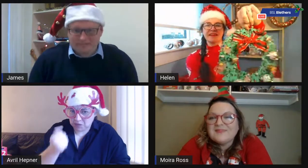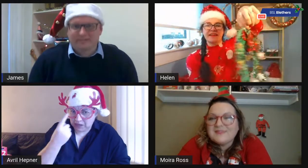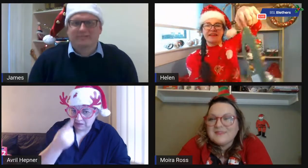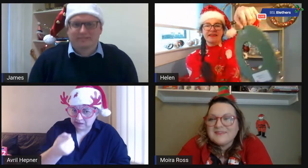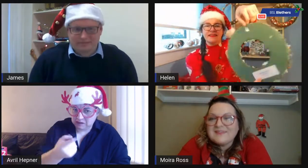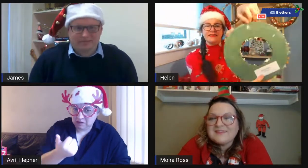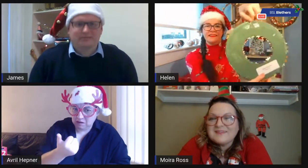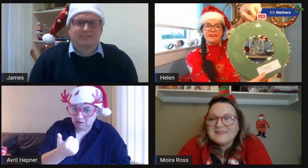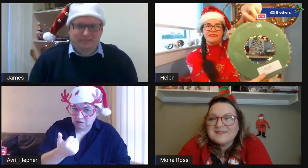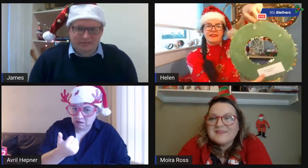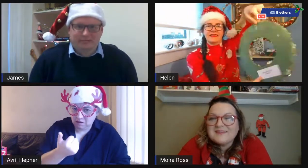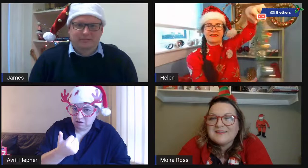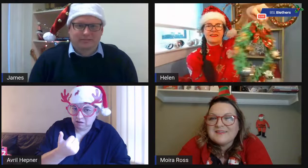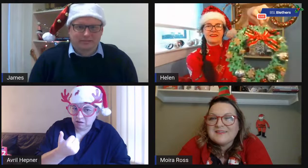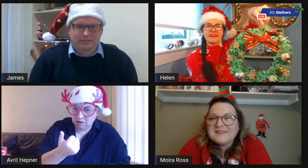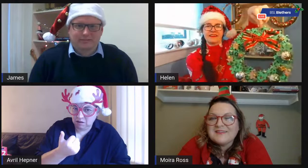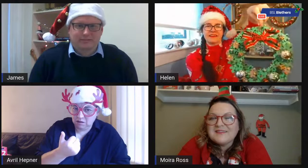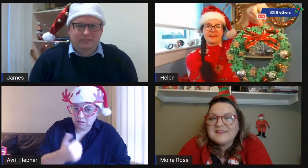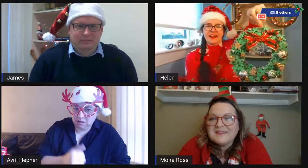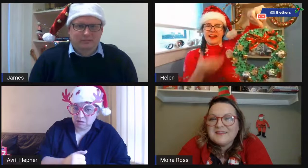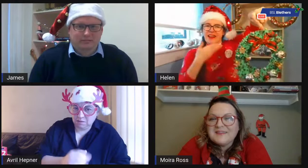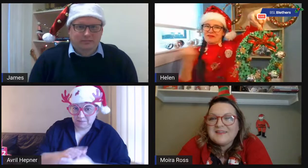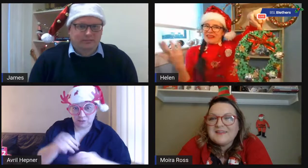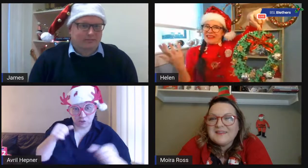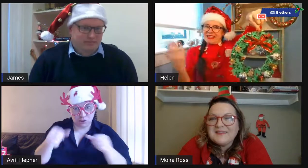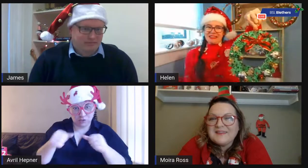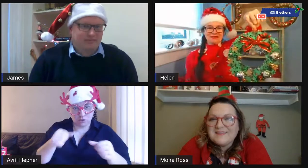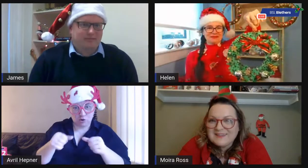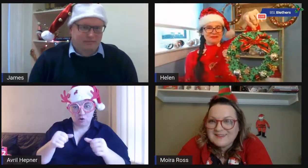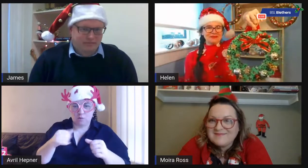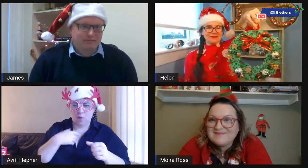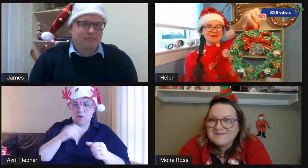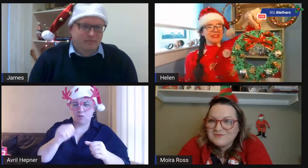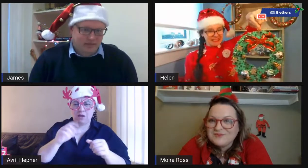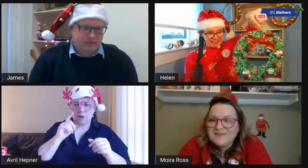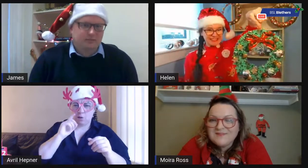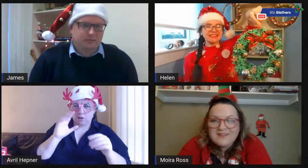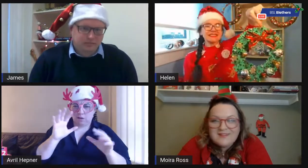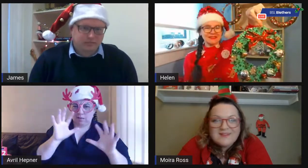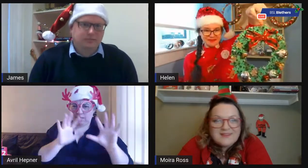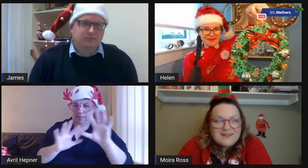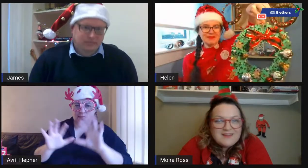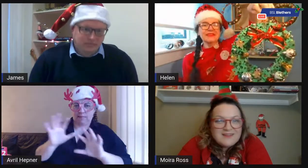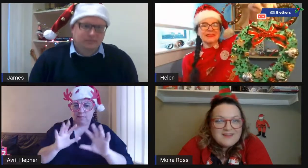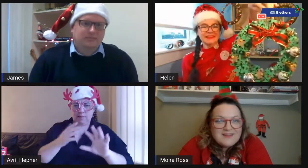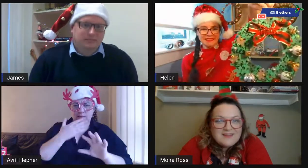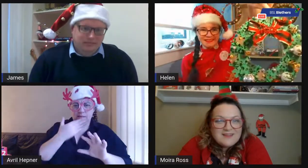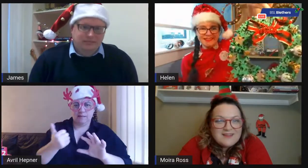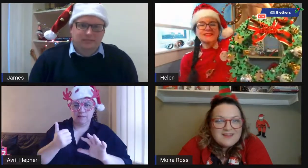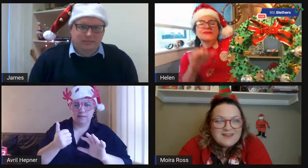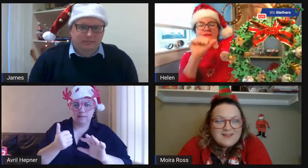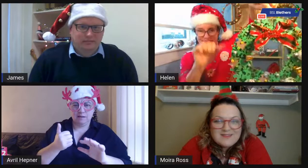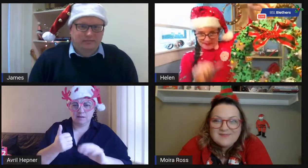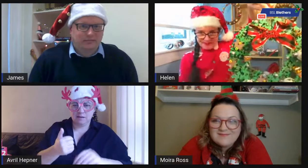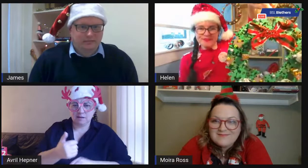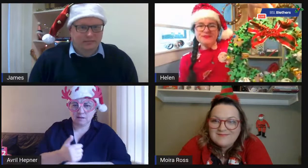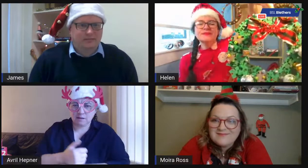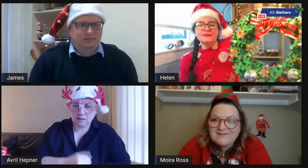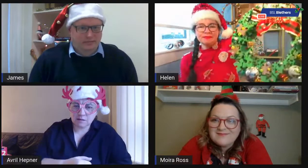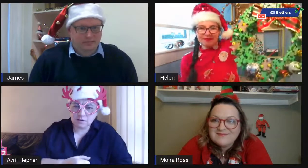wee decorative stuff as That well. is a How nice great is that? idea It's lovely and simple. because it looks so different. It looks great.